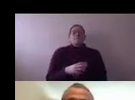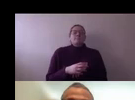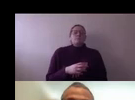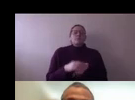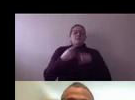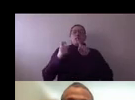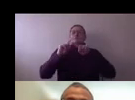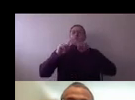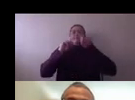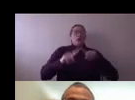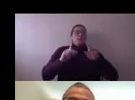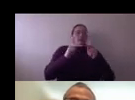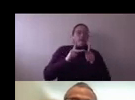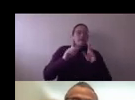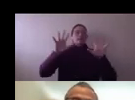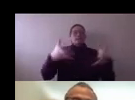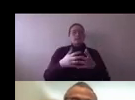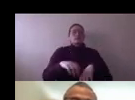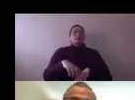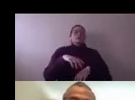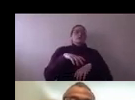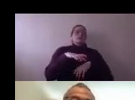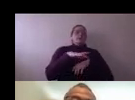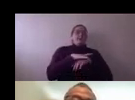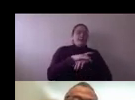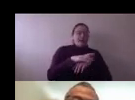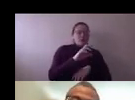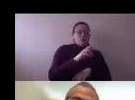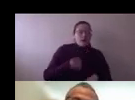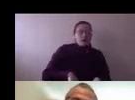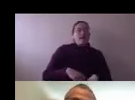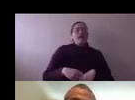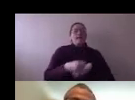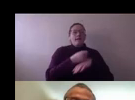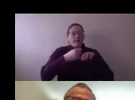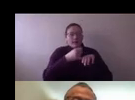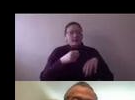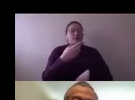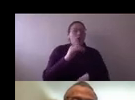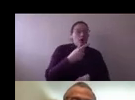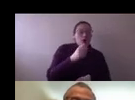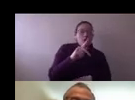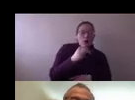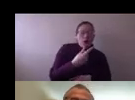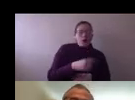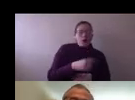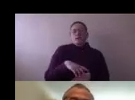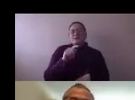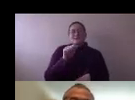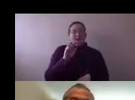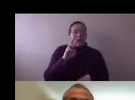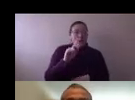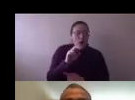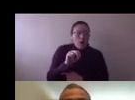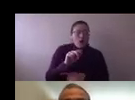different origins, from mainland China, from Hong Kong, Taiwan, and other places in Southeast Asia,